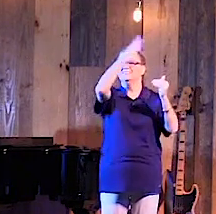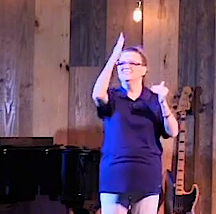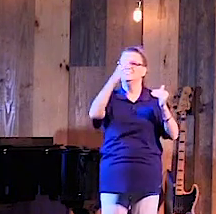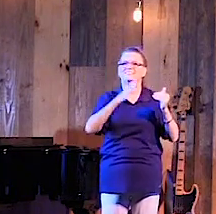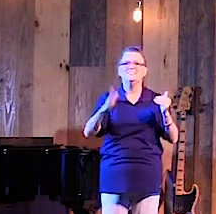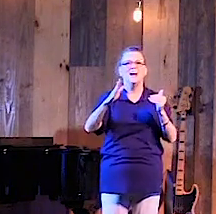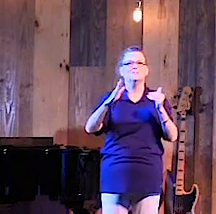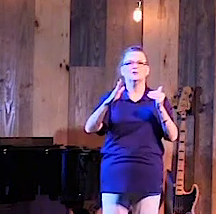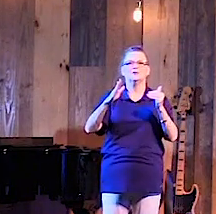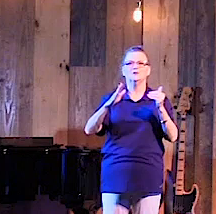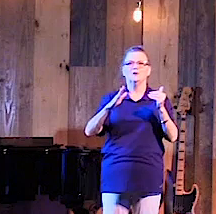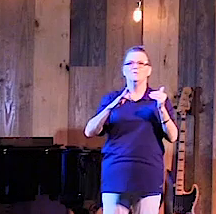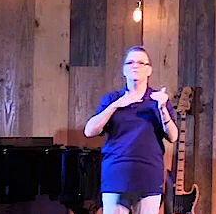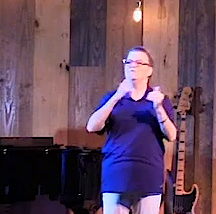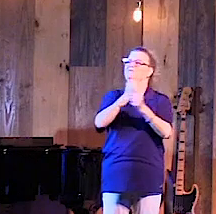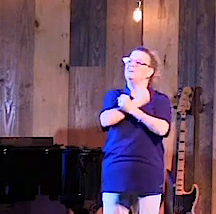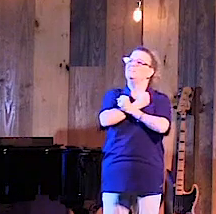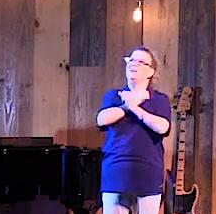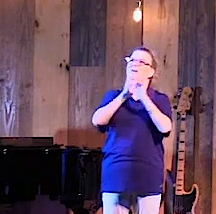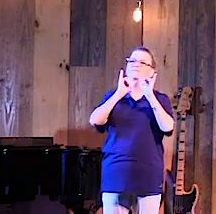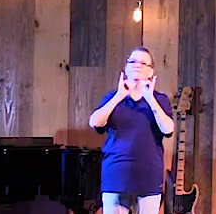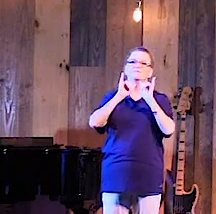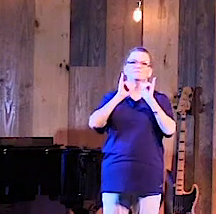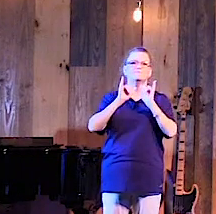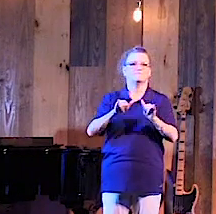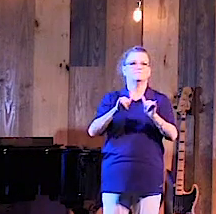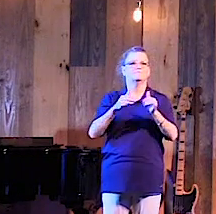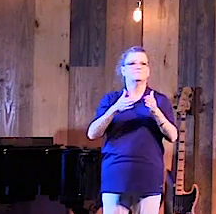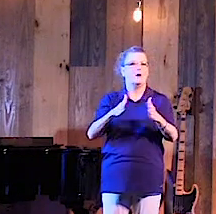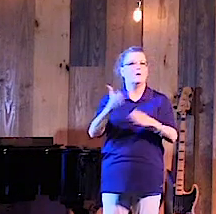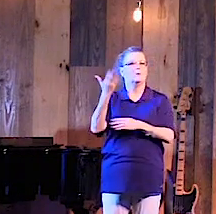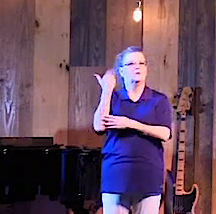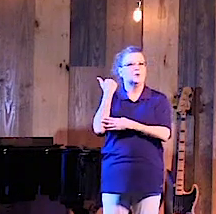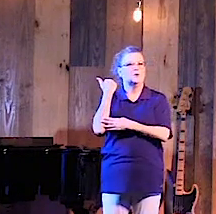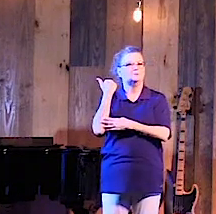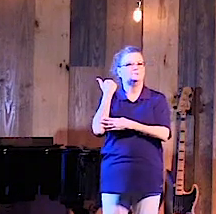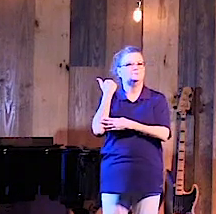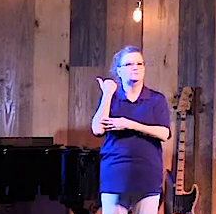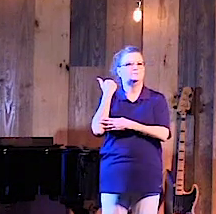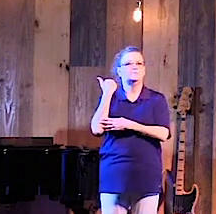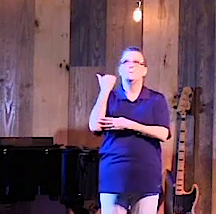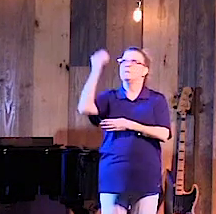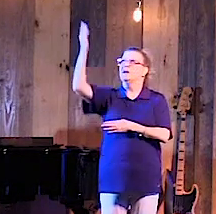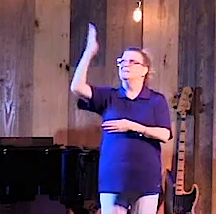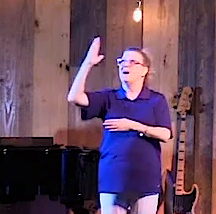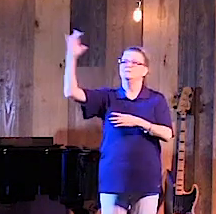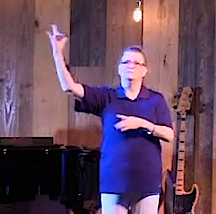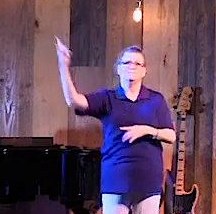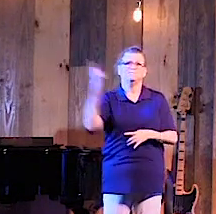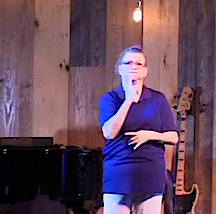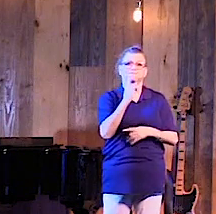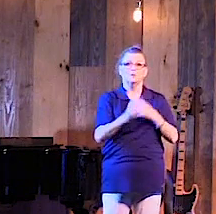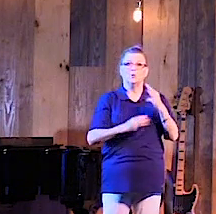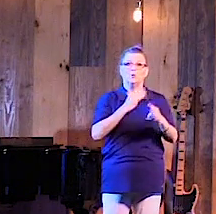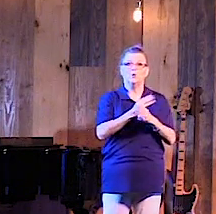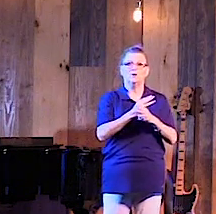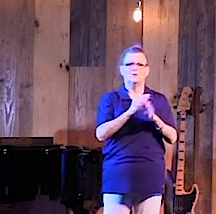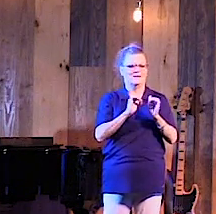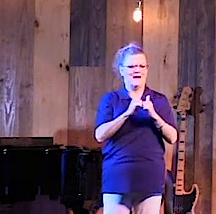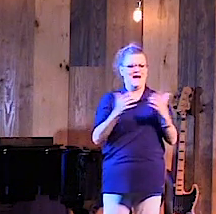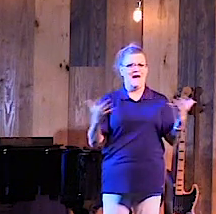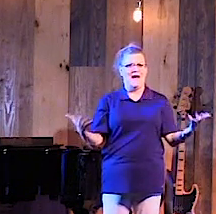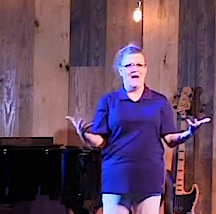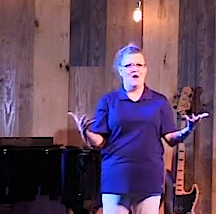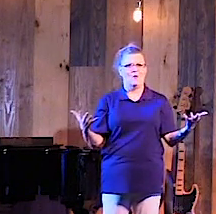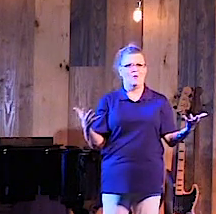been loved like that. You see, John 3:16 says that God so loved the world. Well, how did he so love us?